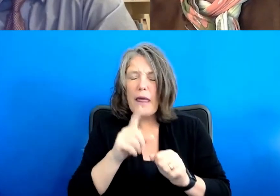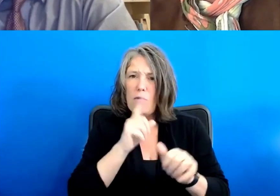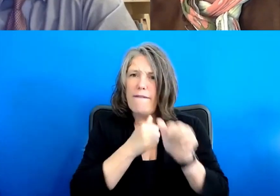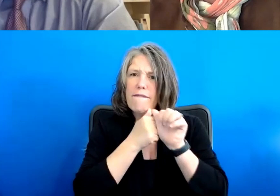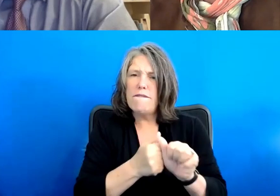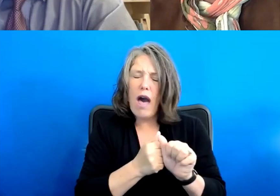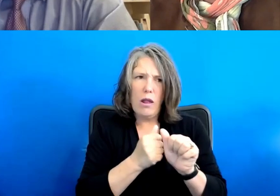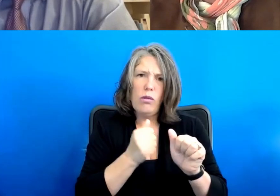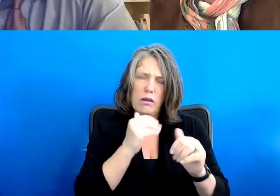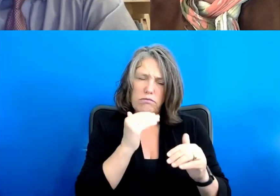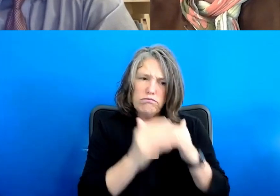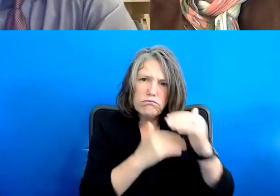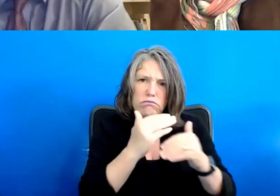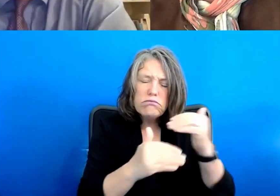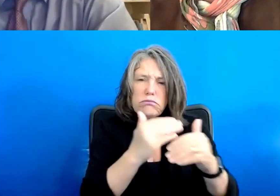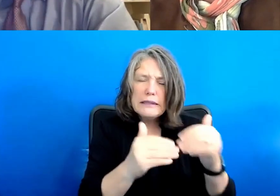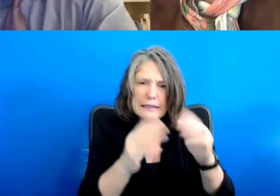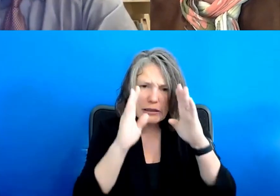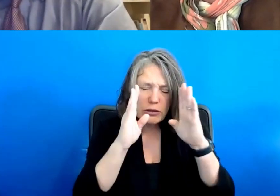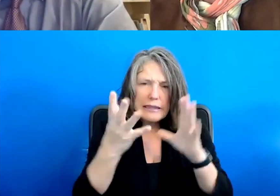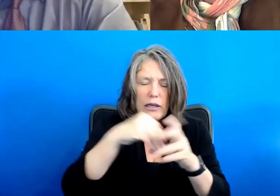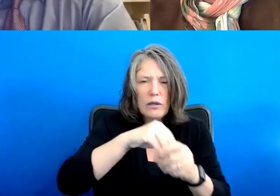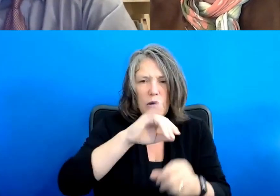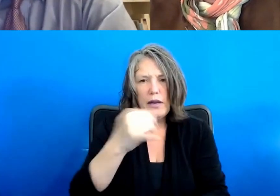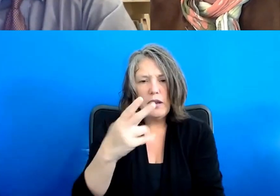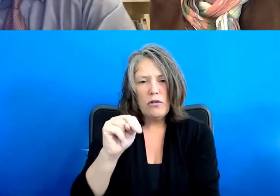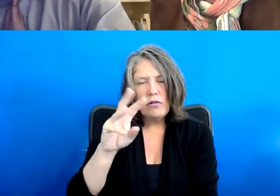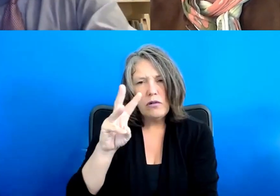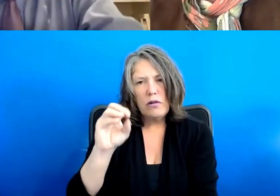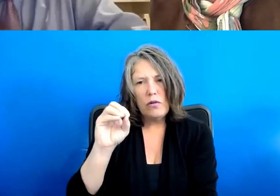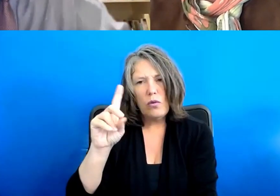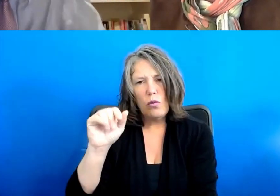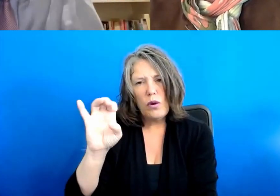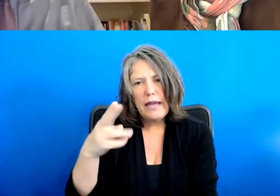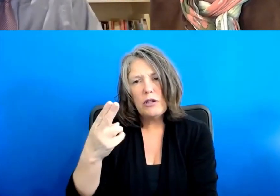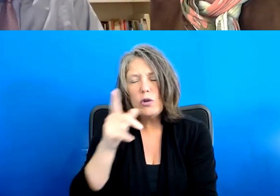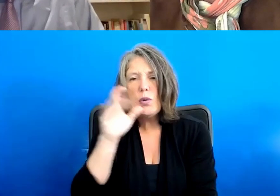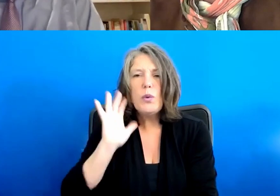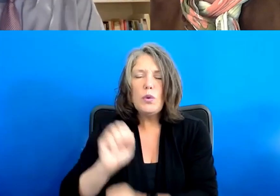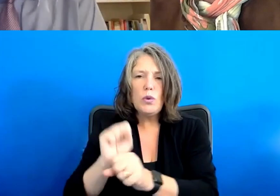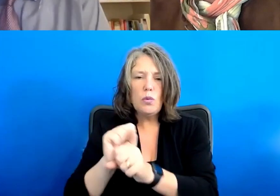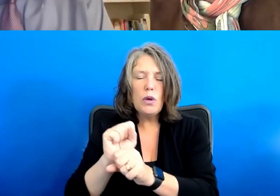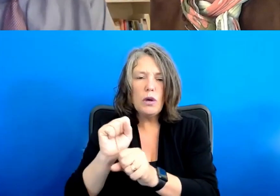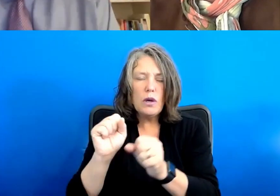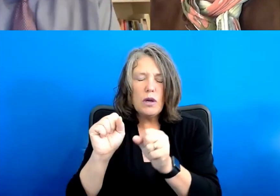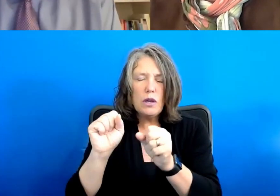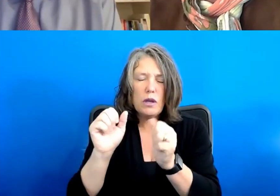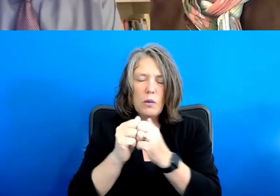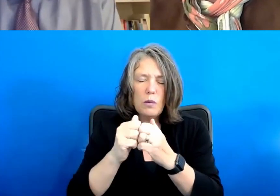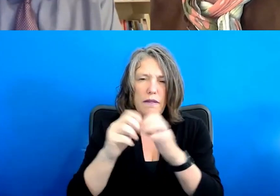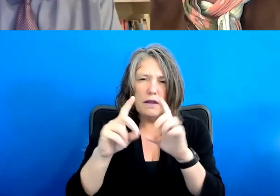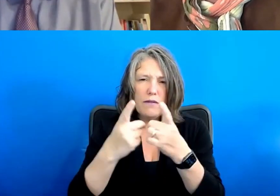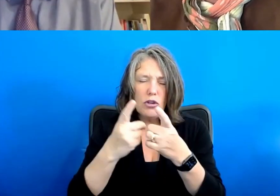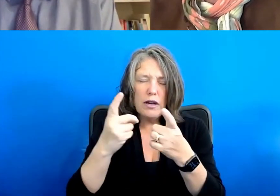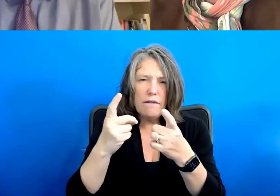very closely, including John Wodach, who used to work in the Civil Rights Division. To me, and